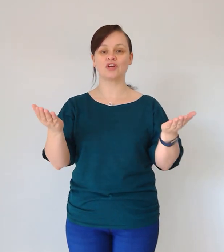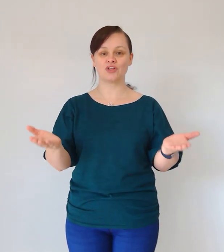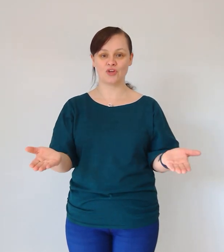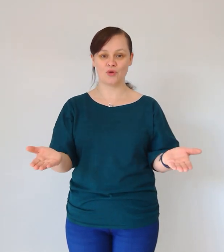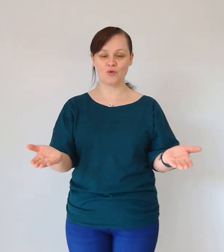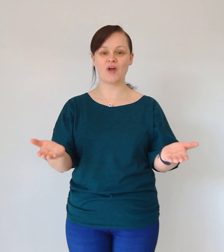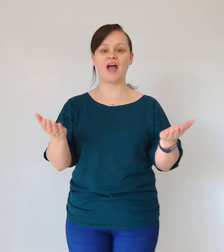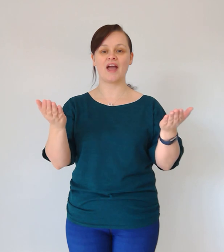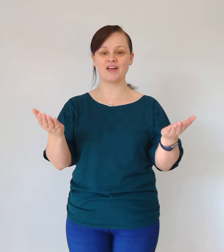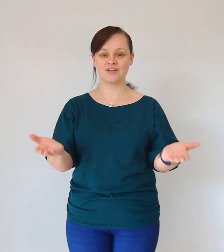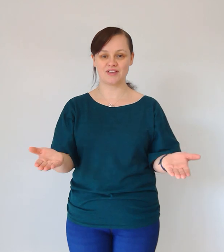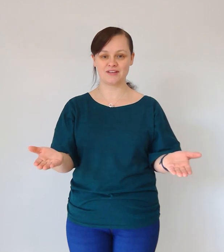you agree?